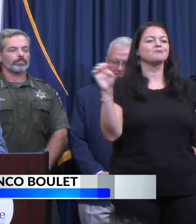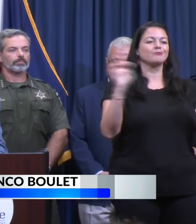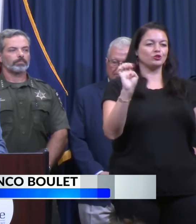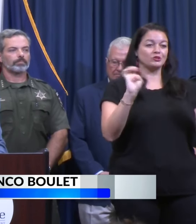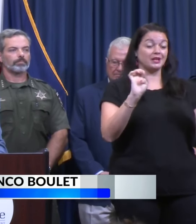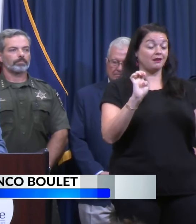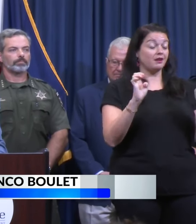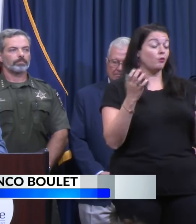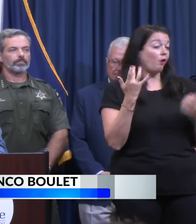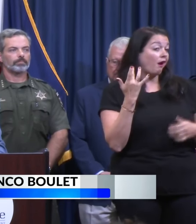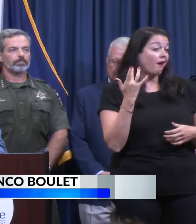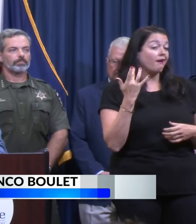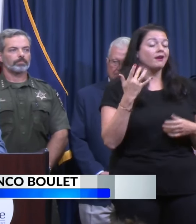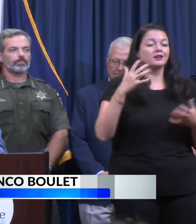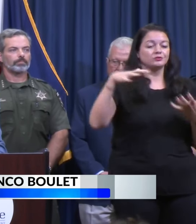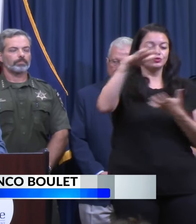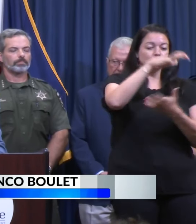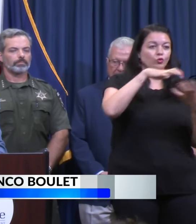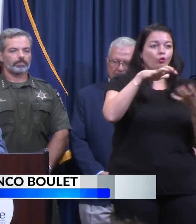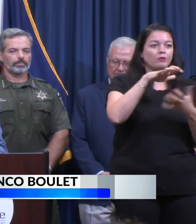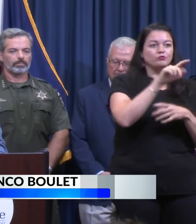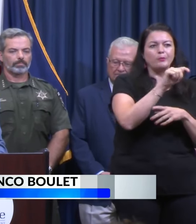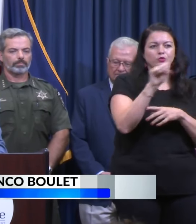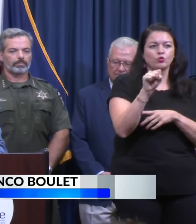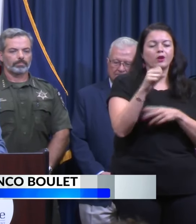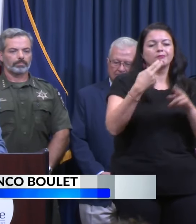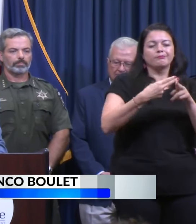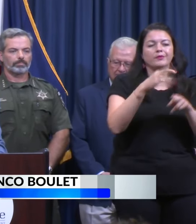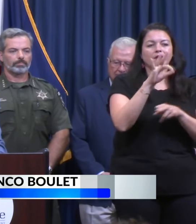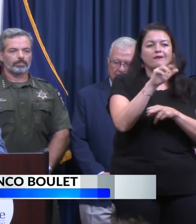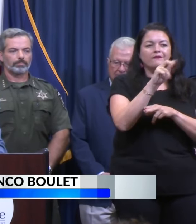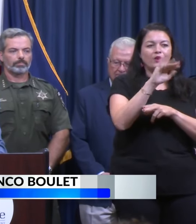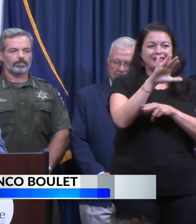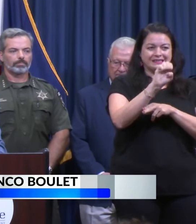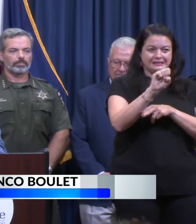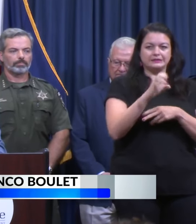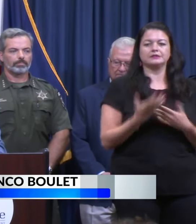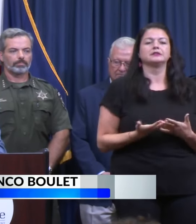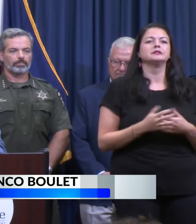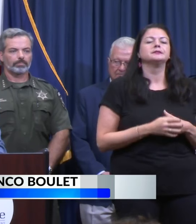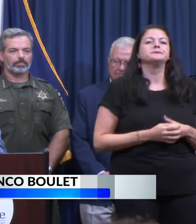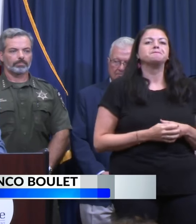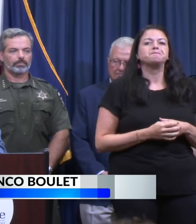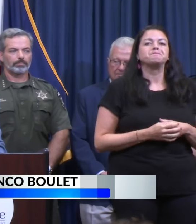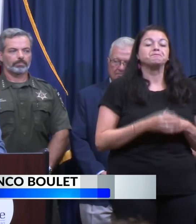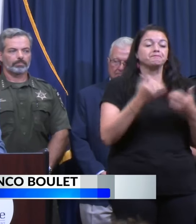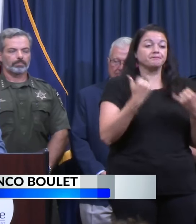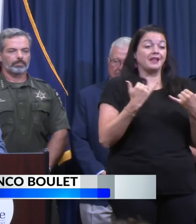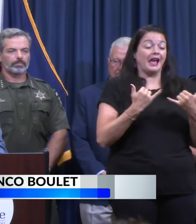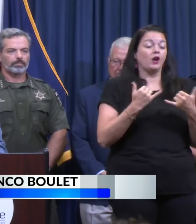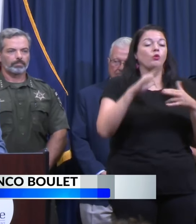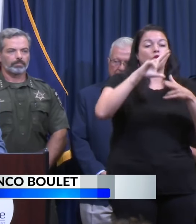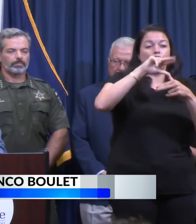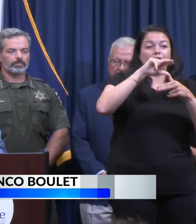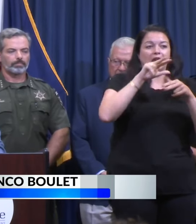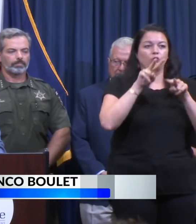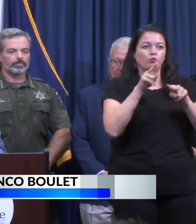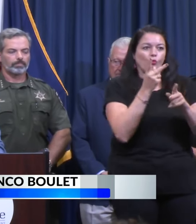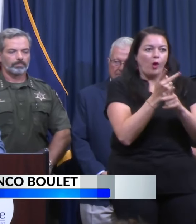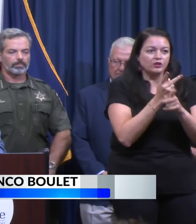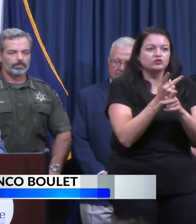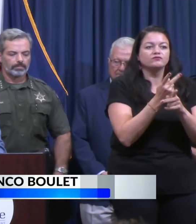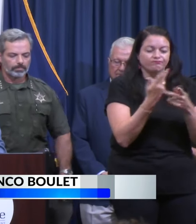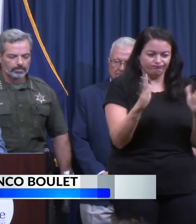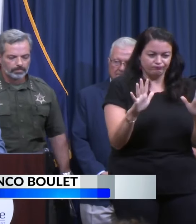imminent threat of Tropical Storm Francine. The National Weather Service has since issued a hurricane watch for Lafayette Parish, in addition to